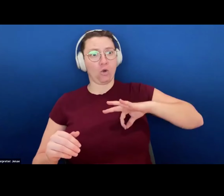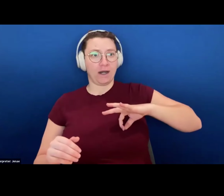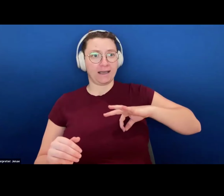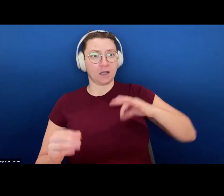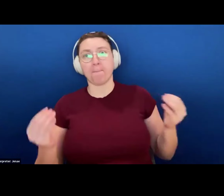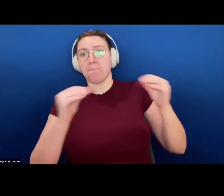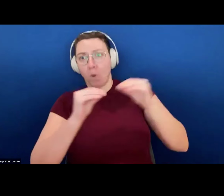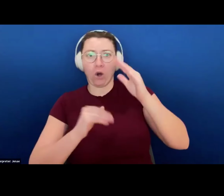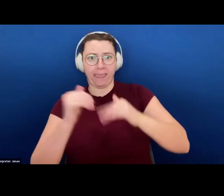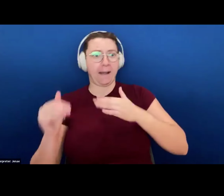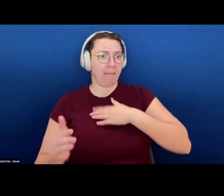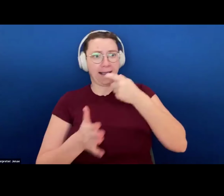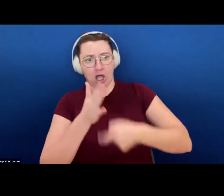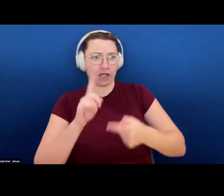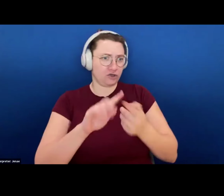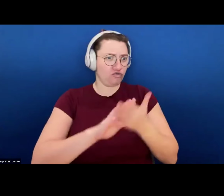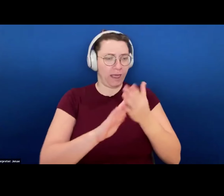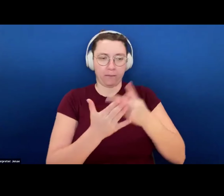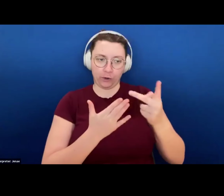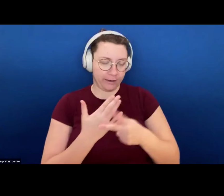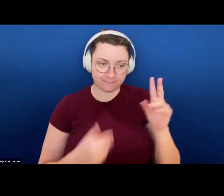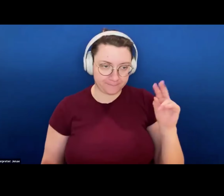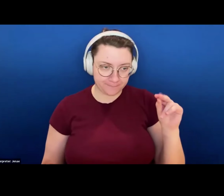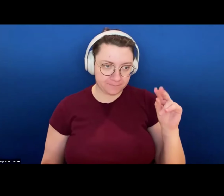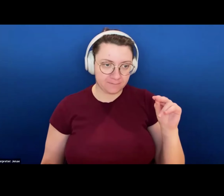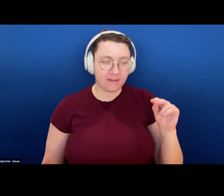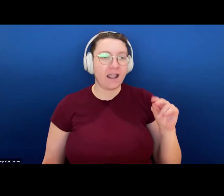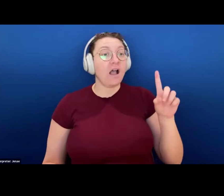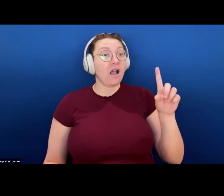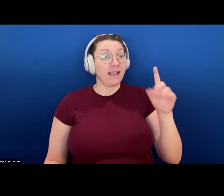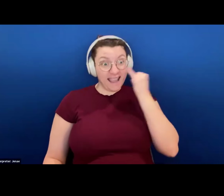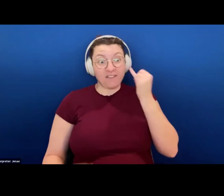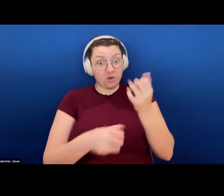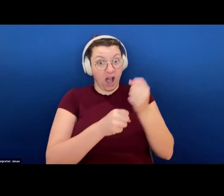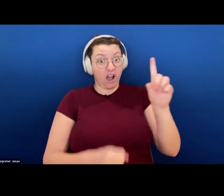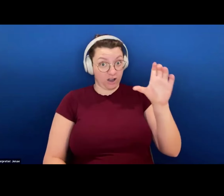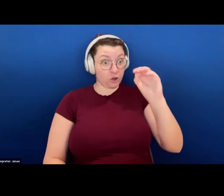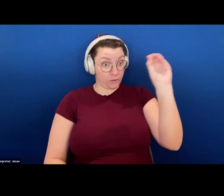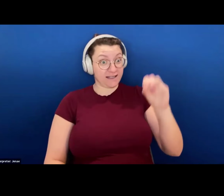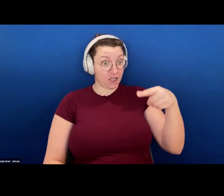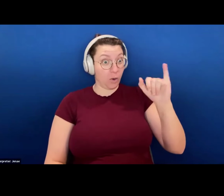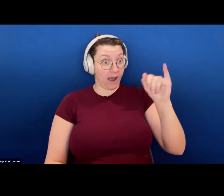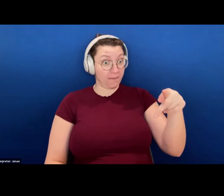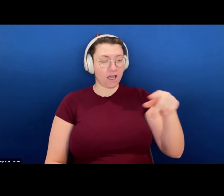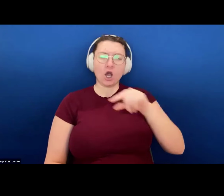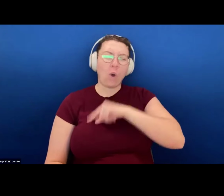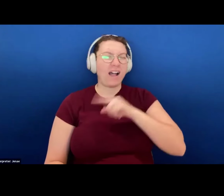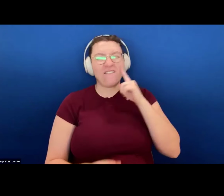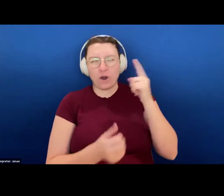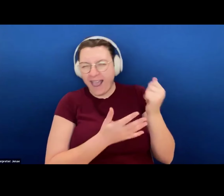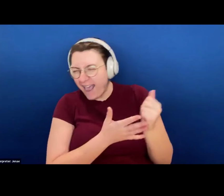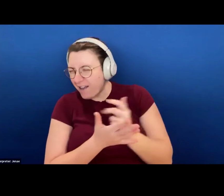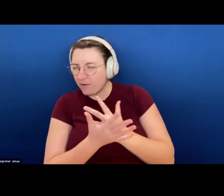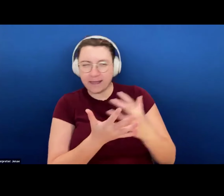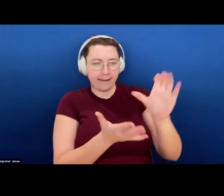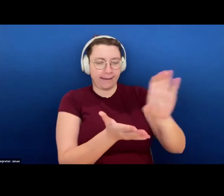than my costs to run that program. The rate is 100%. If you got 100% of your QIP, you qualified for every dime you could get. That